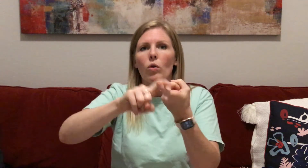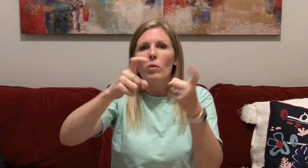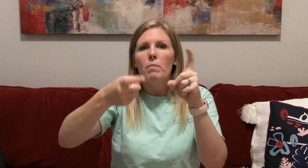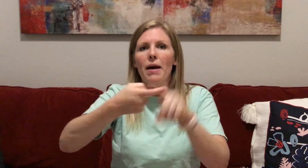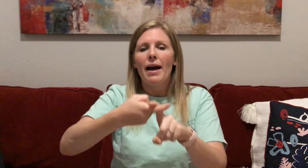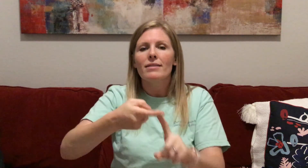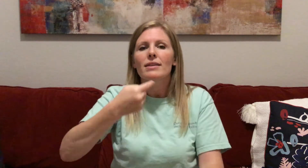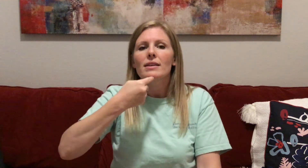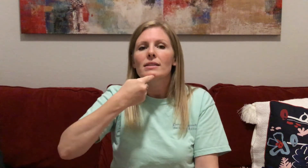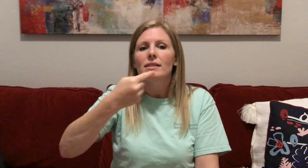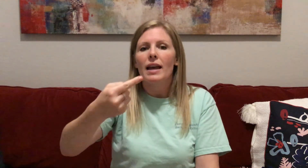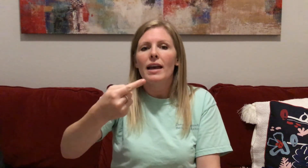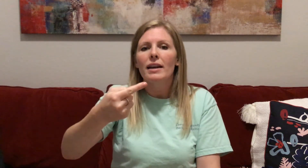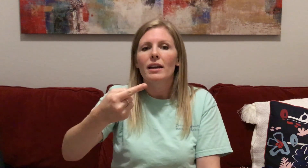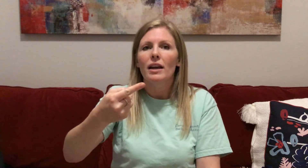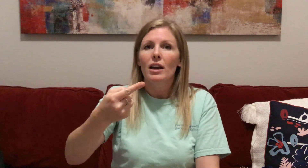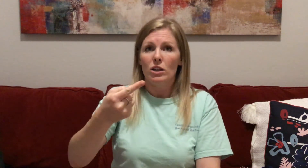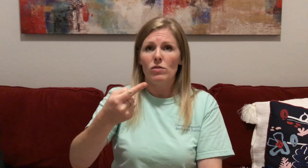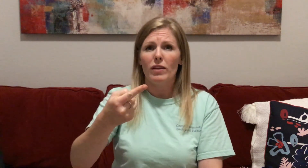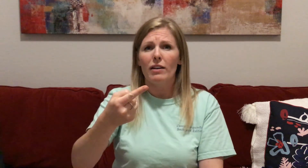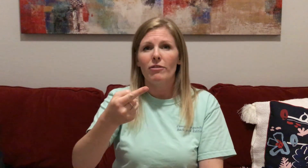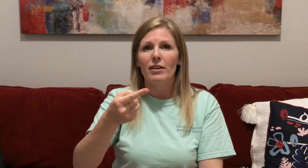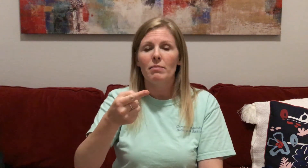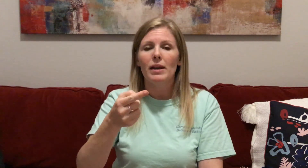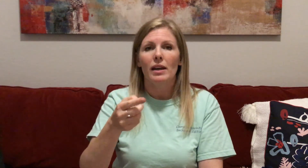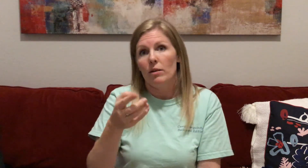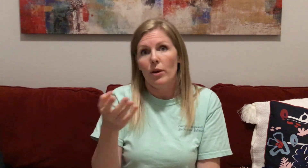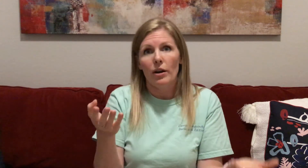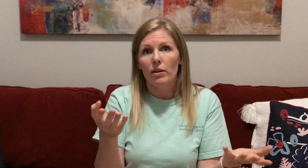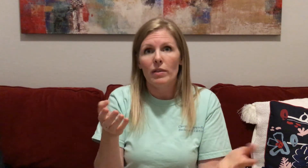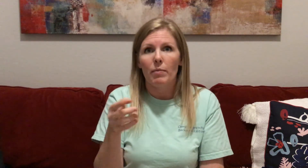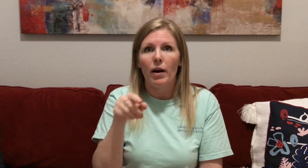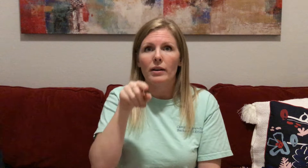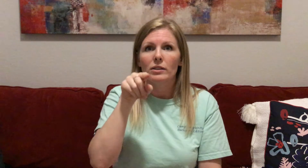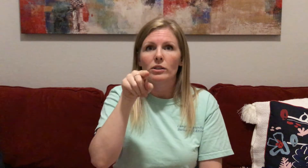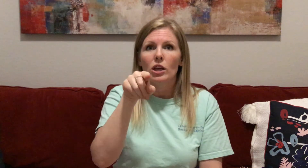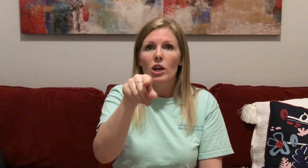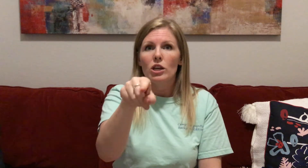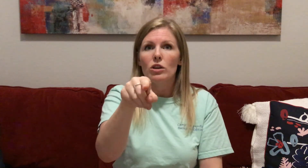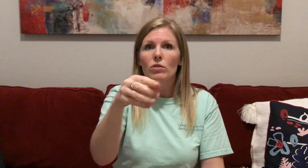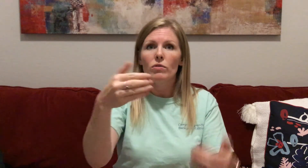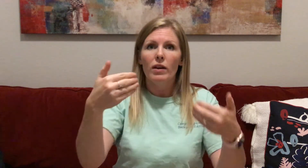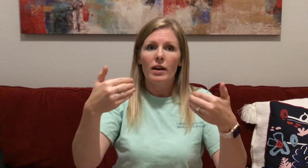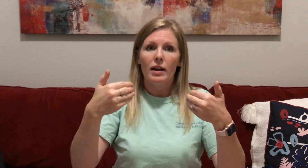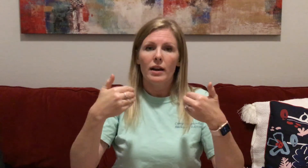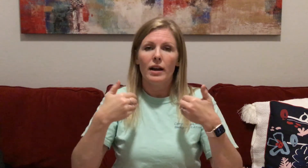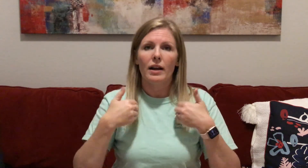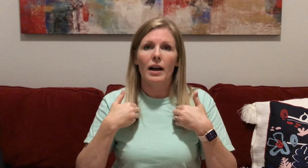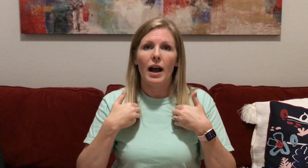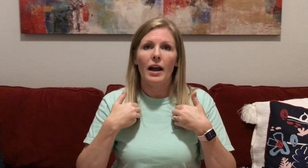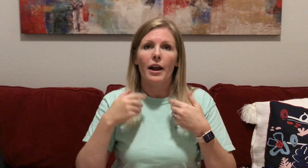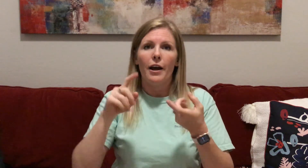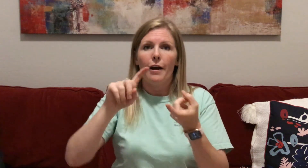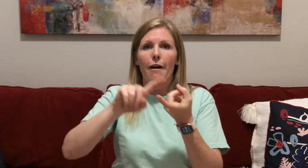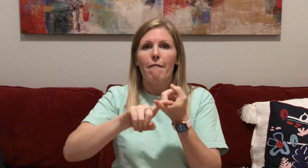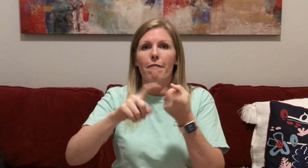old pal said. You've got a friend in me, and we already know that part. So it's you've got a